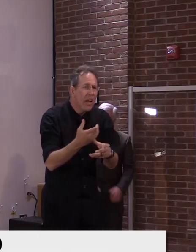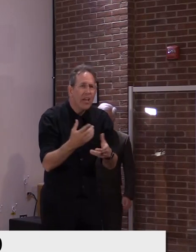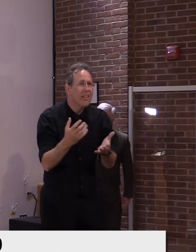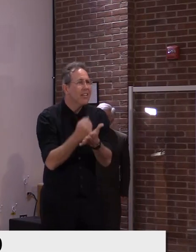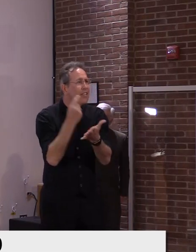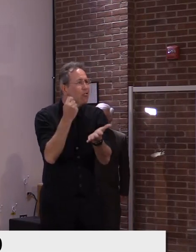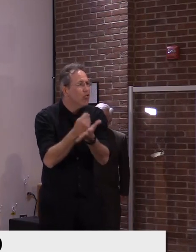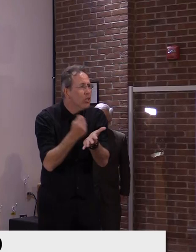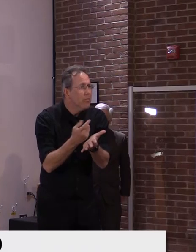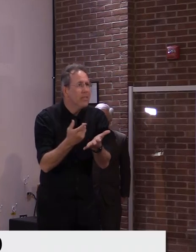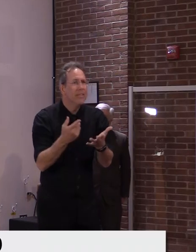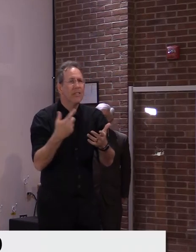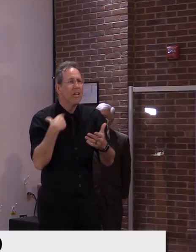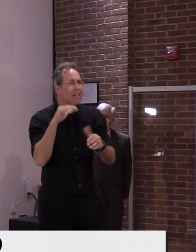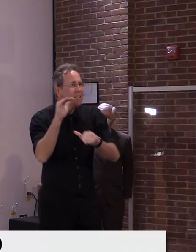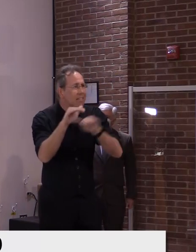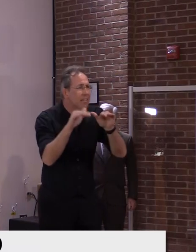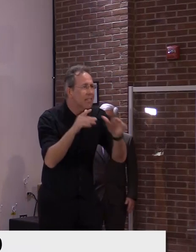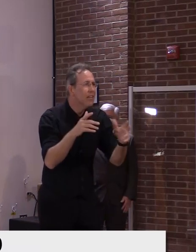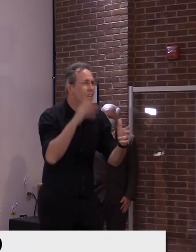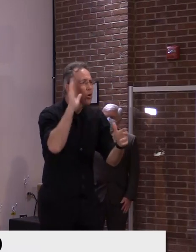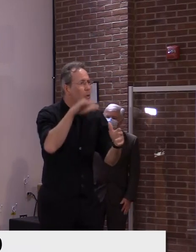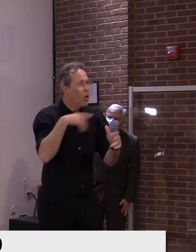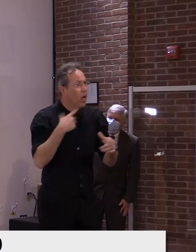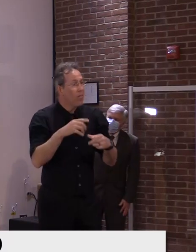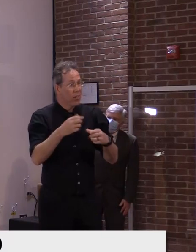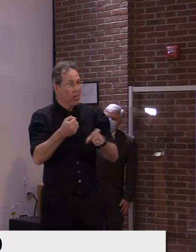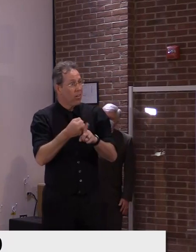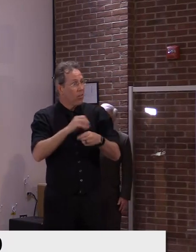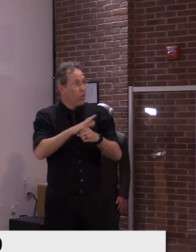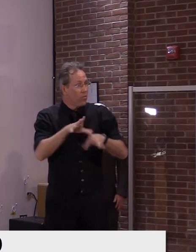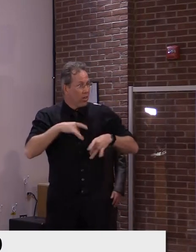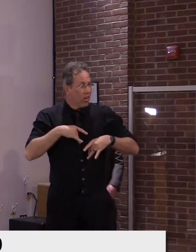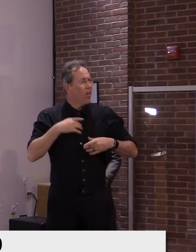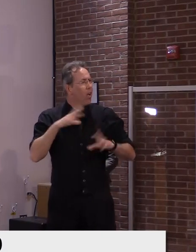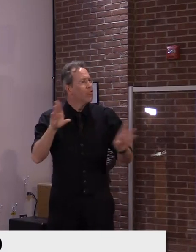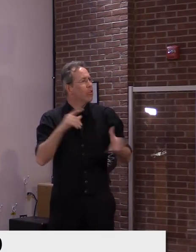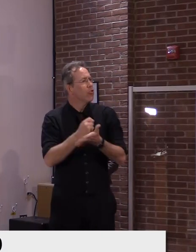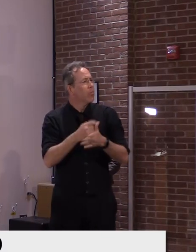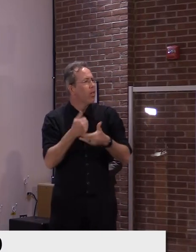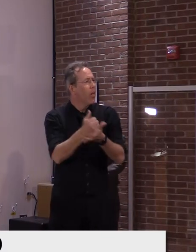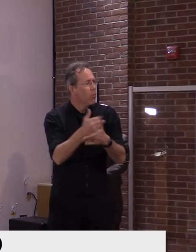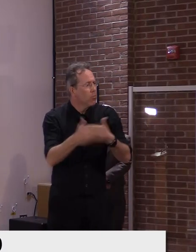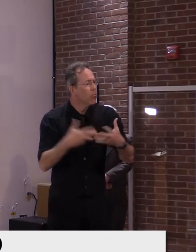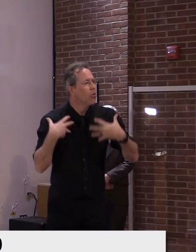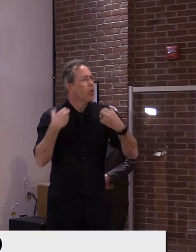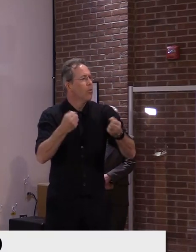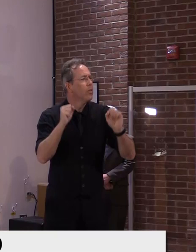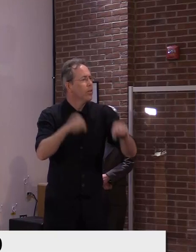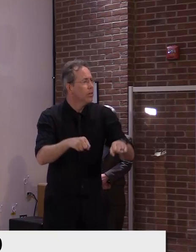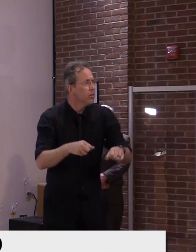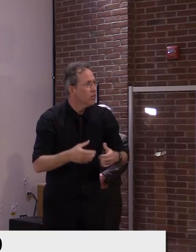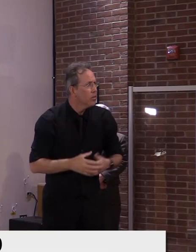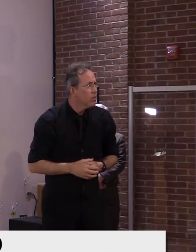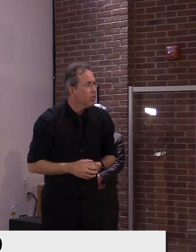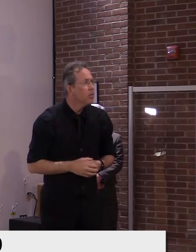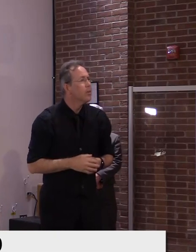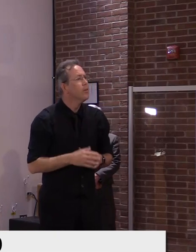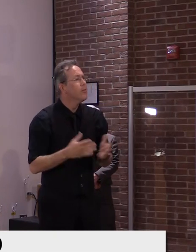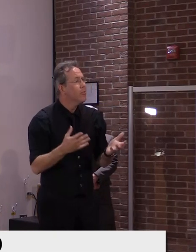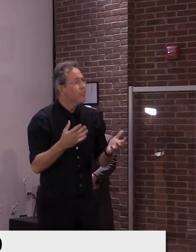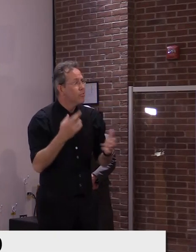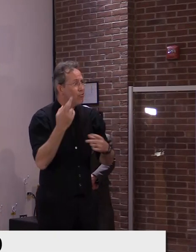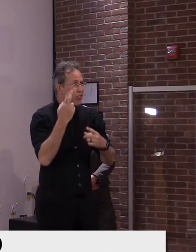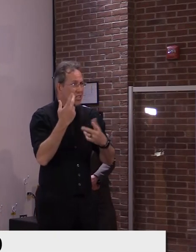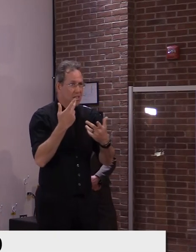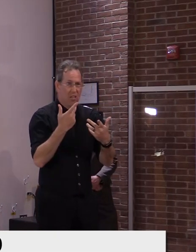to the providers so that they can treat, if this circumstance comes up, they can treat those